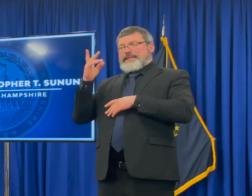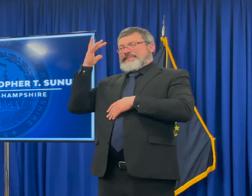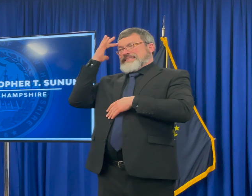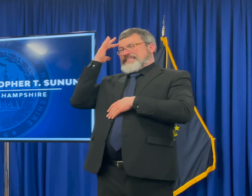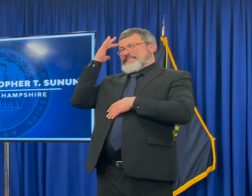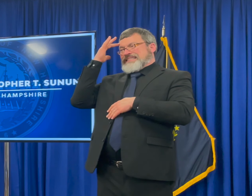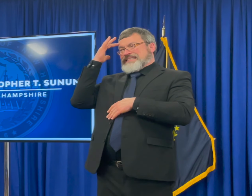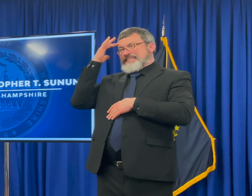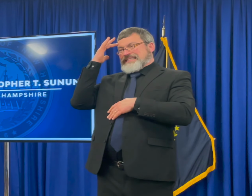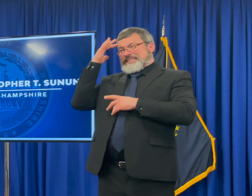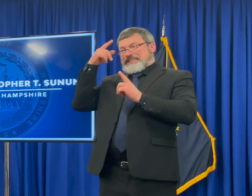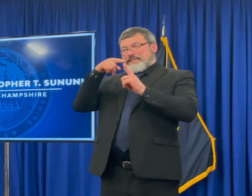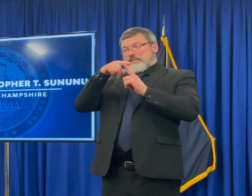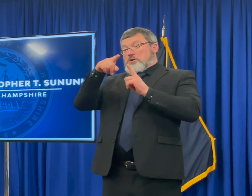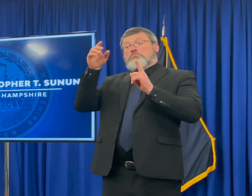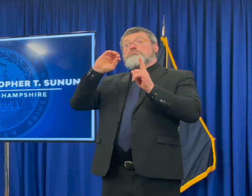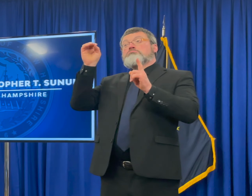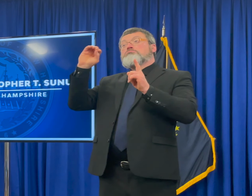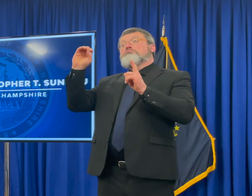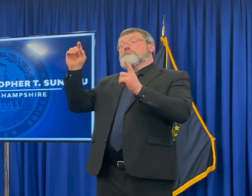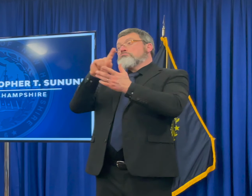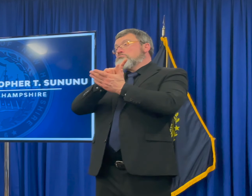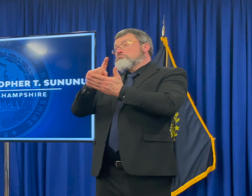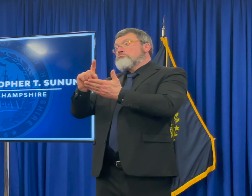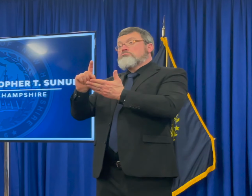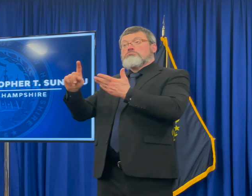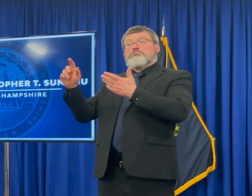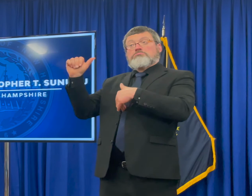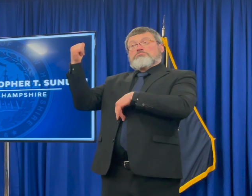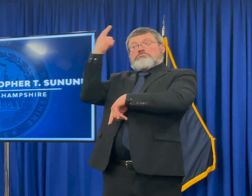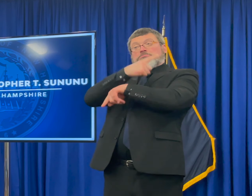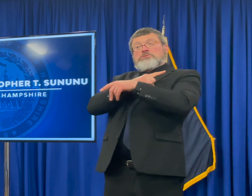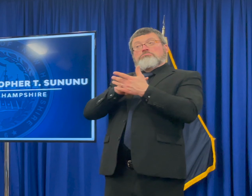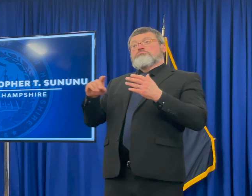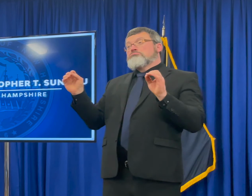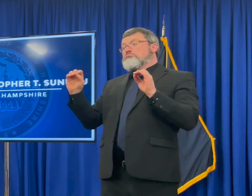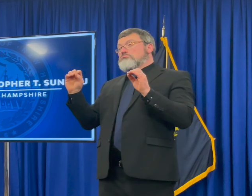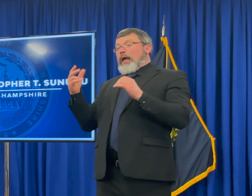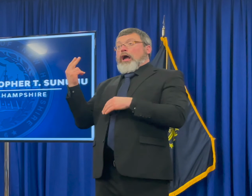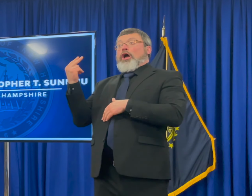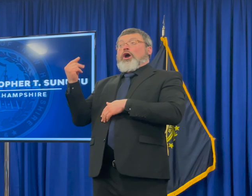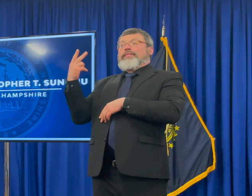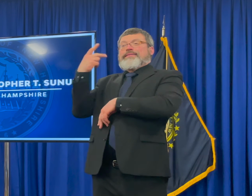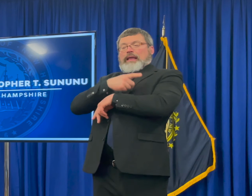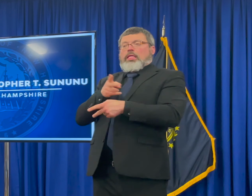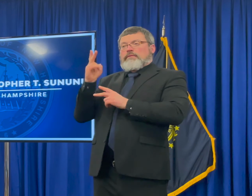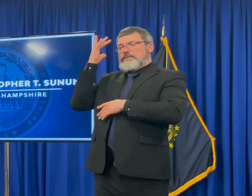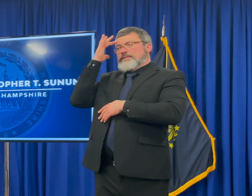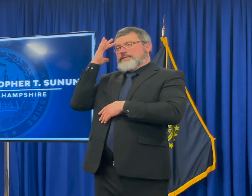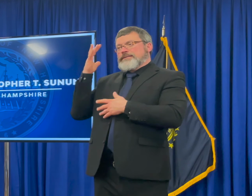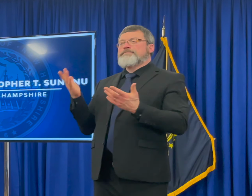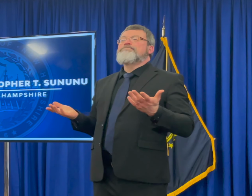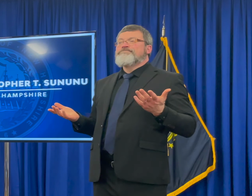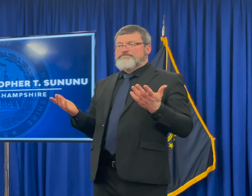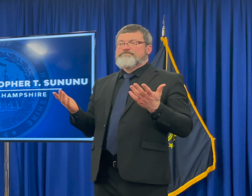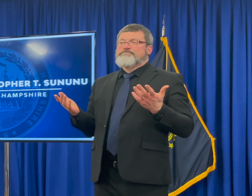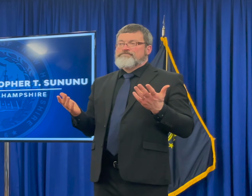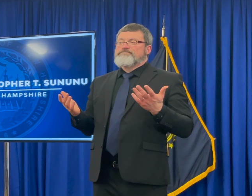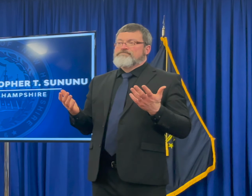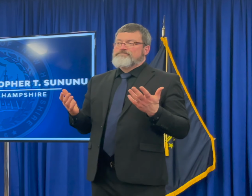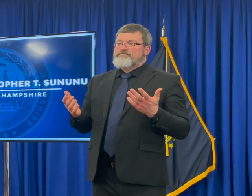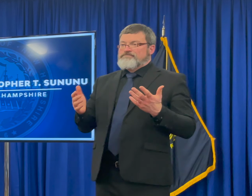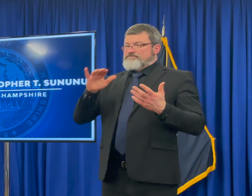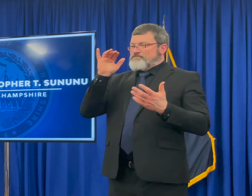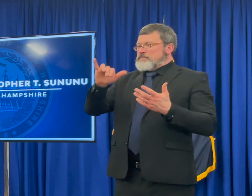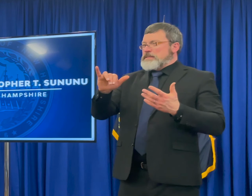days after exposure. The question, though, is what is the risk with decreasing the quarantine period? So going from requiring somebody